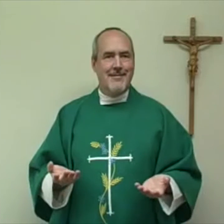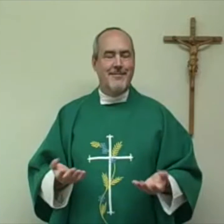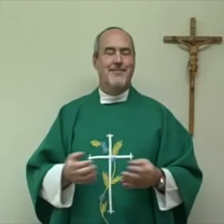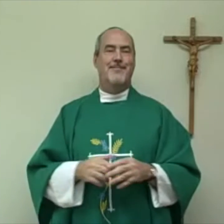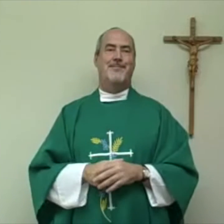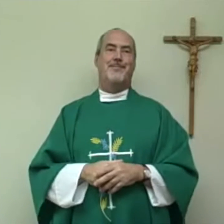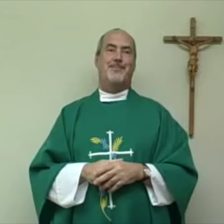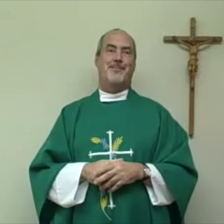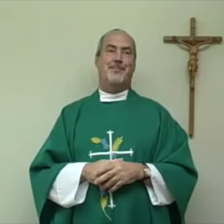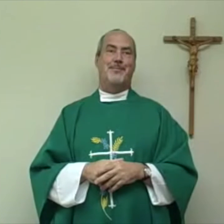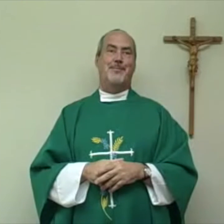son.